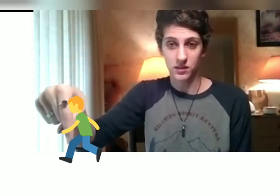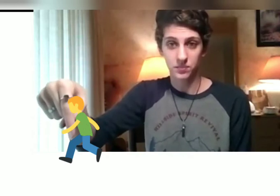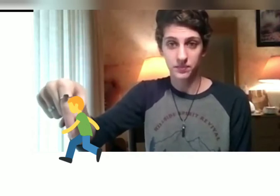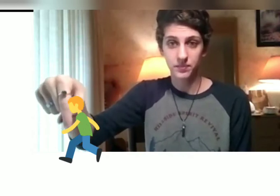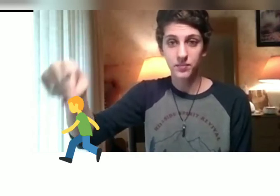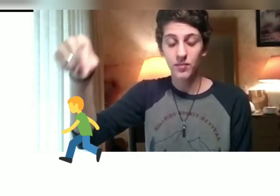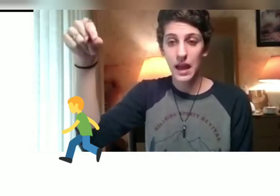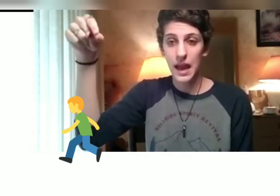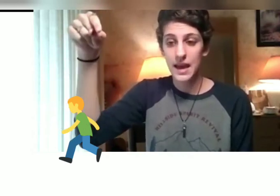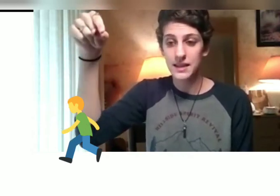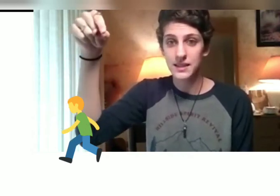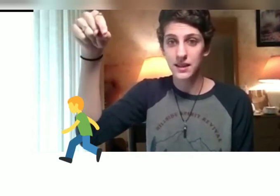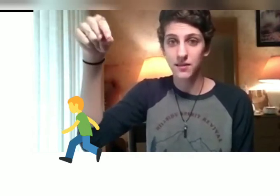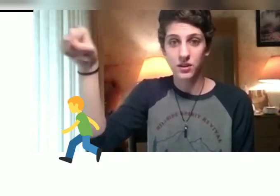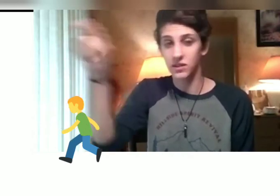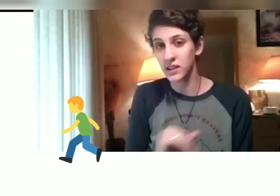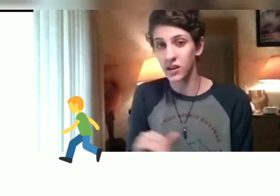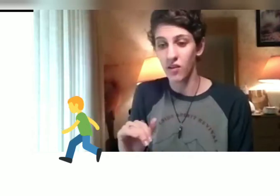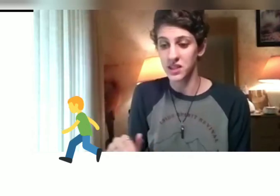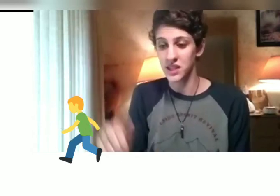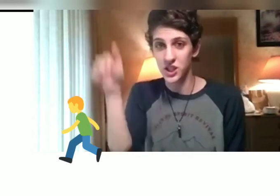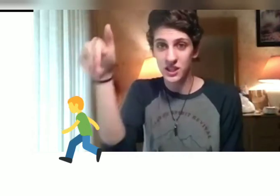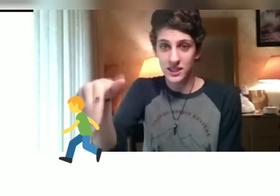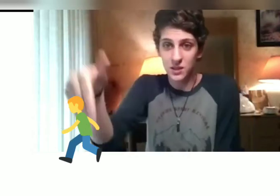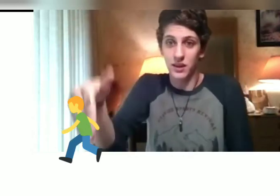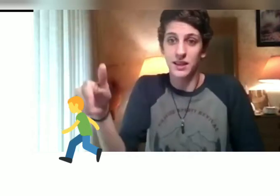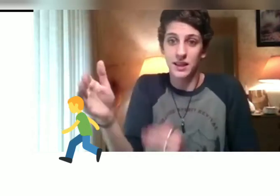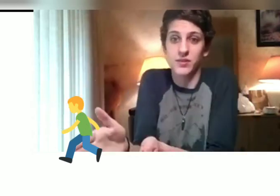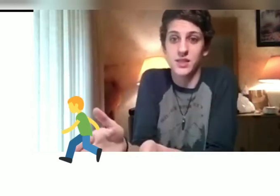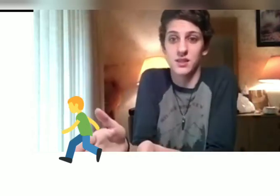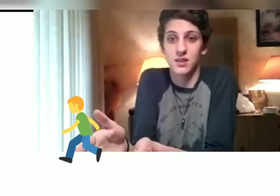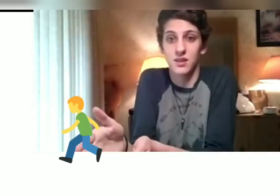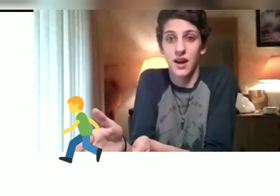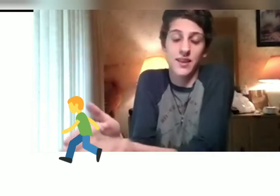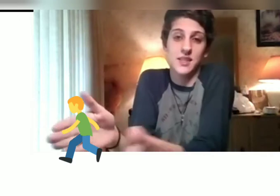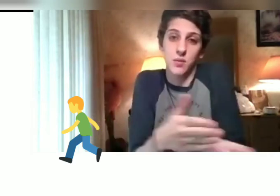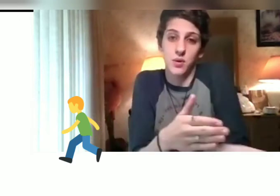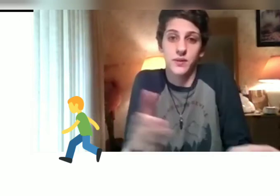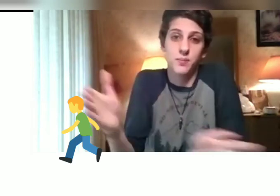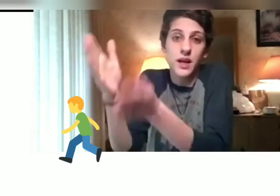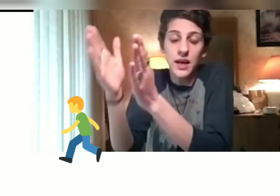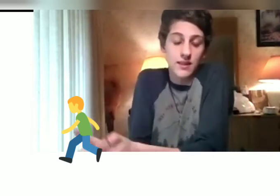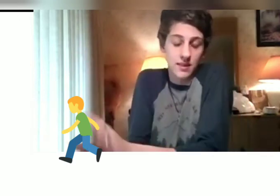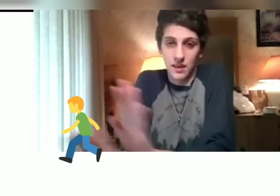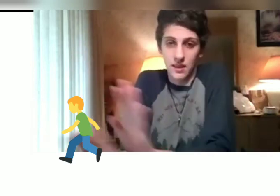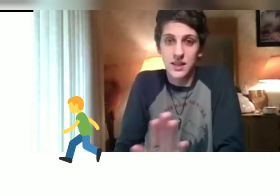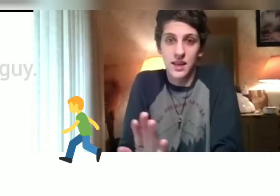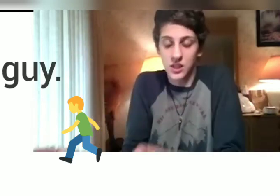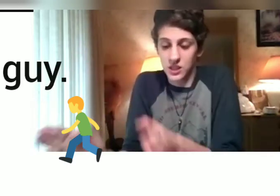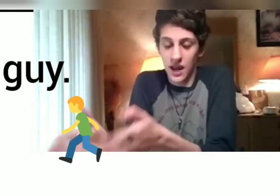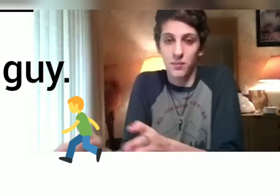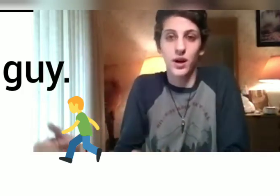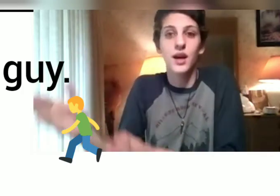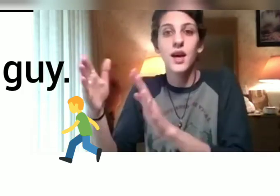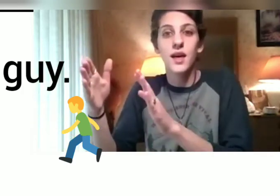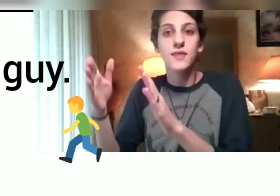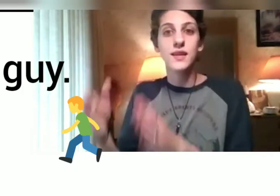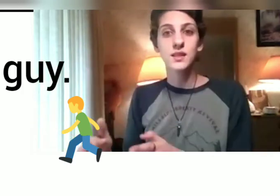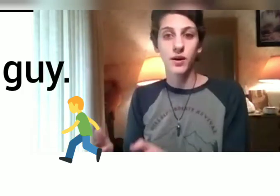here. And for the rest of the conversation, this is where he lives, unless he moves. But let's say he's staying